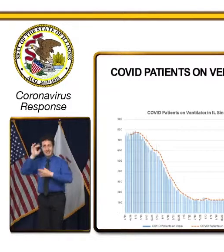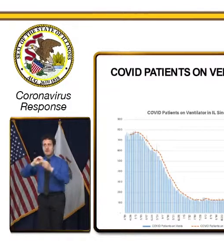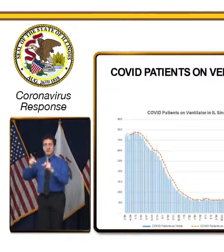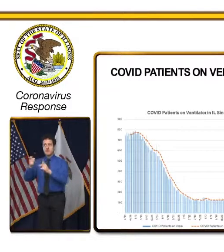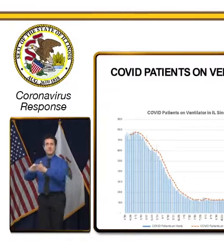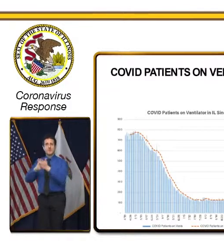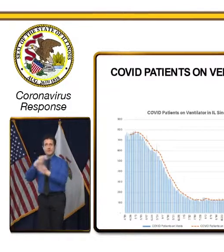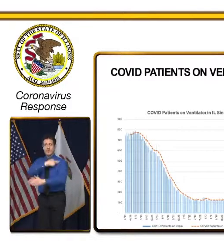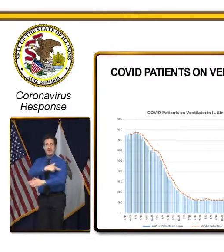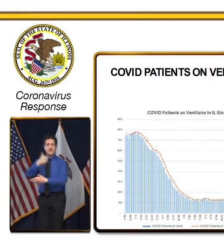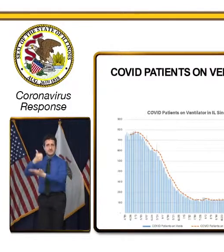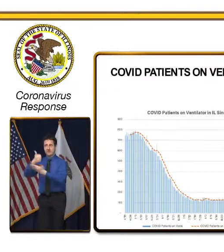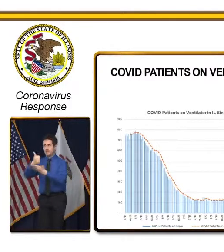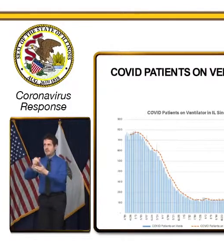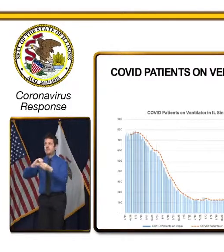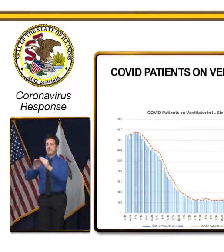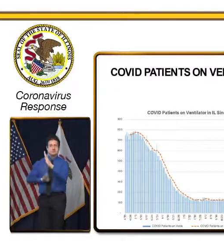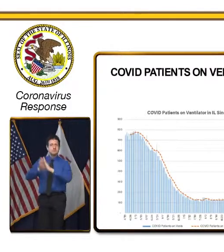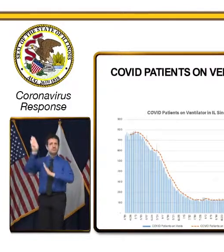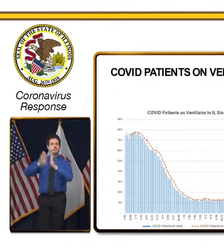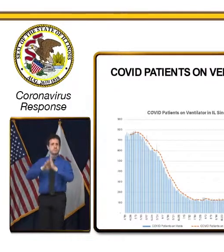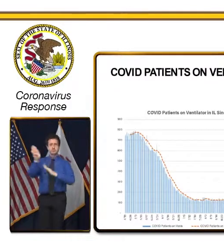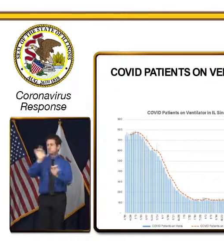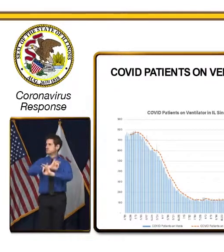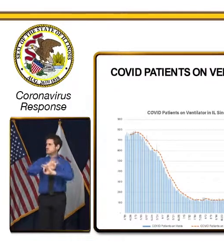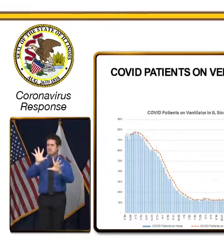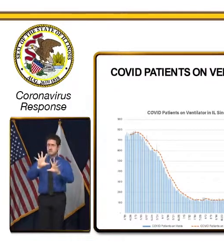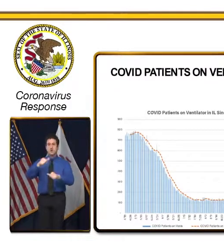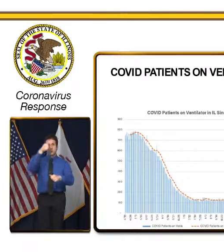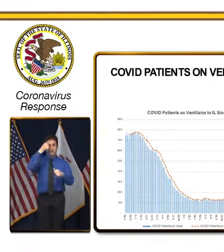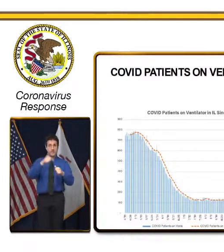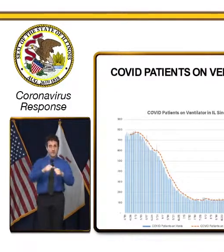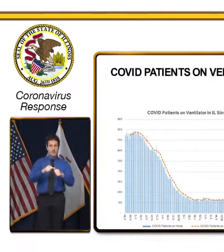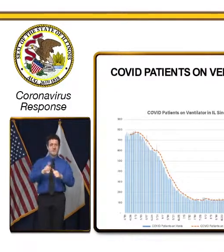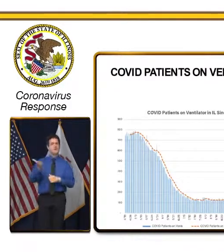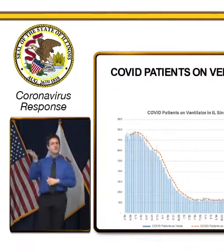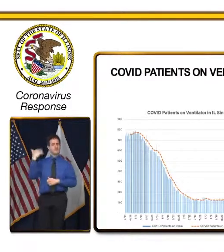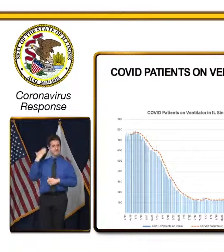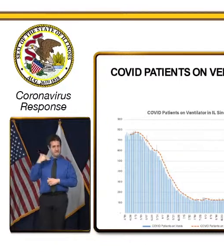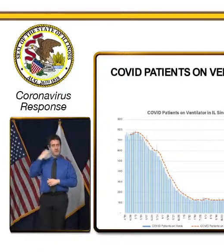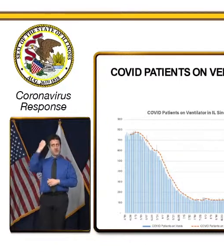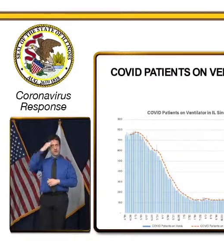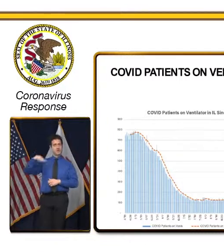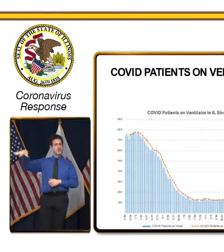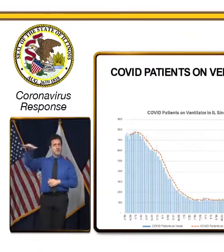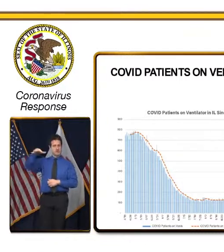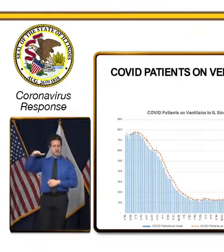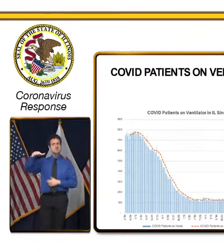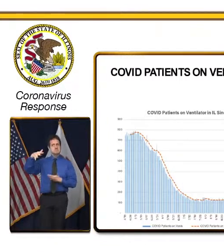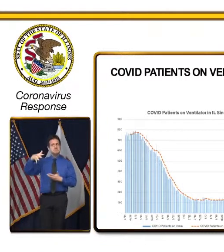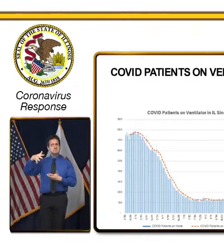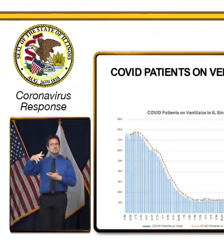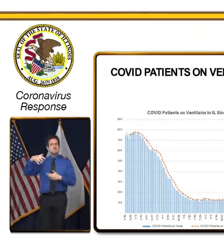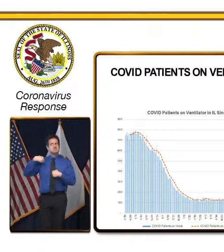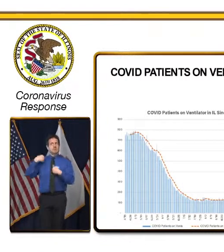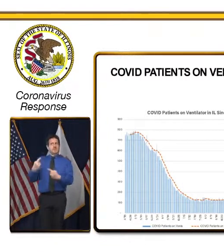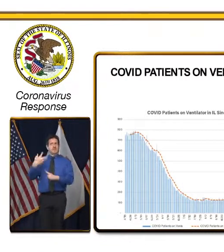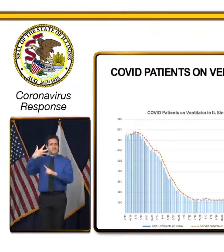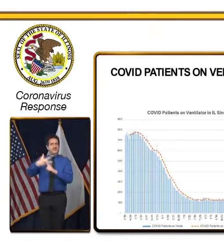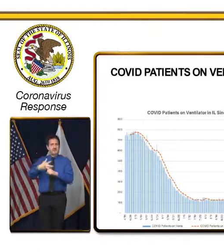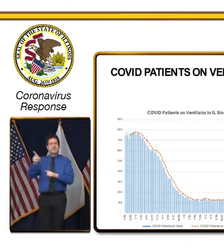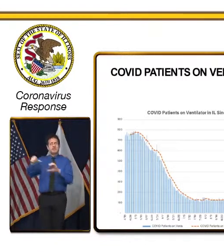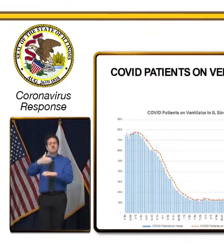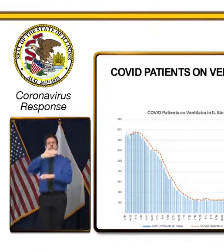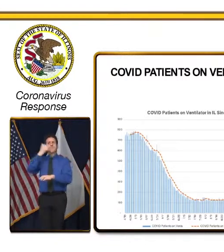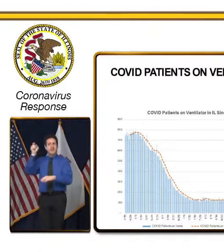at a tragic rate. Remember that Europe fared much better than the United States over the last 5